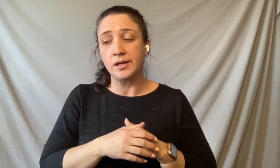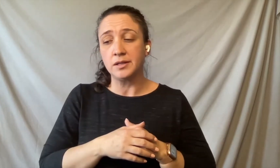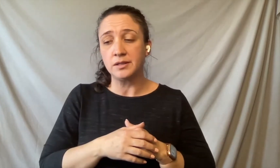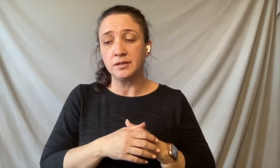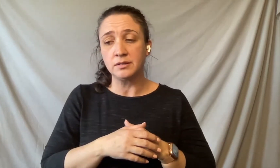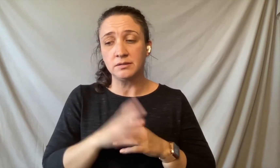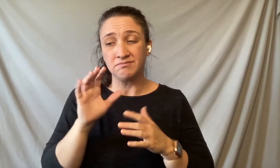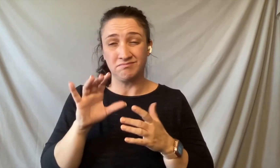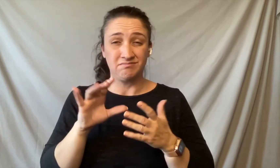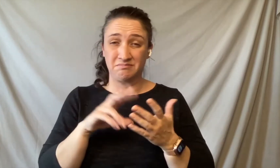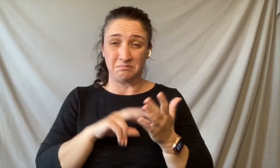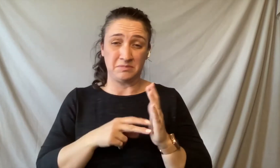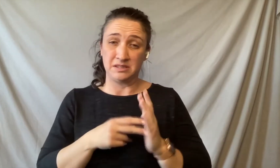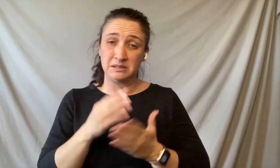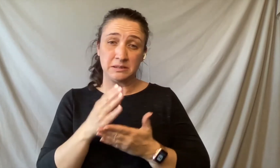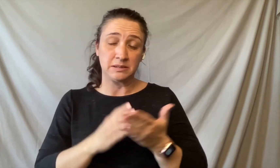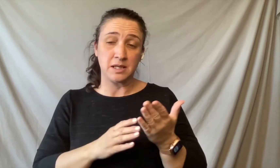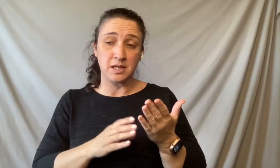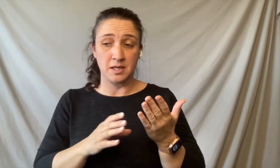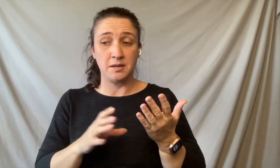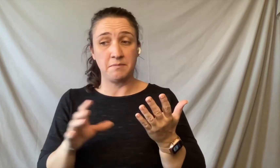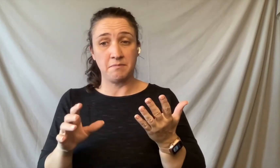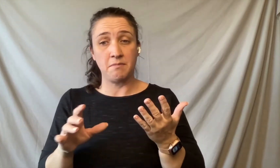bump up some of the priorities of these other